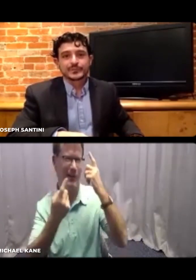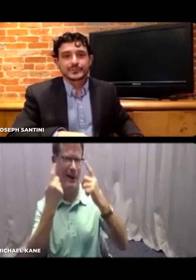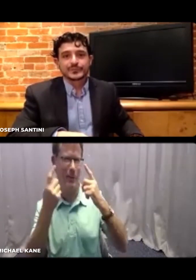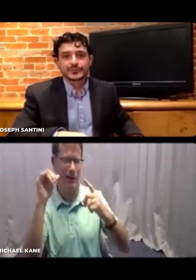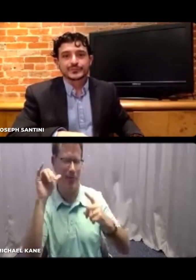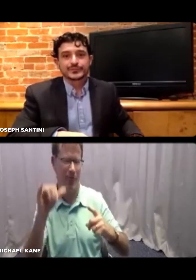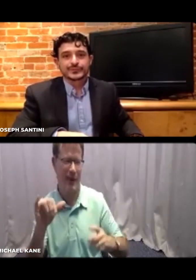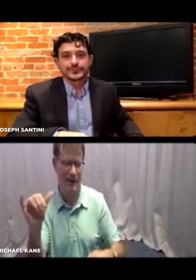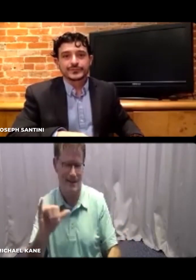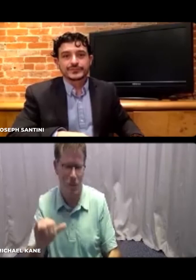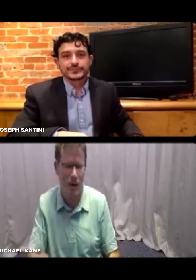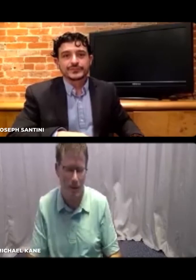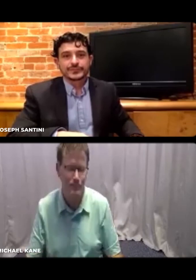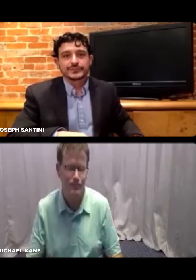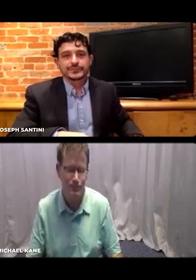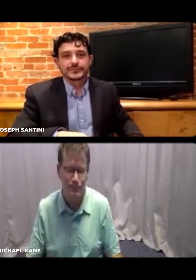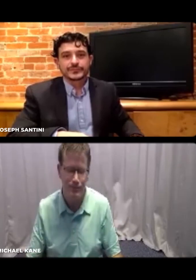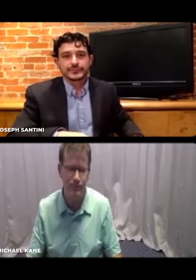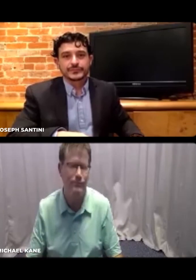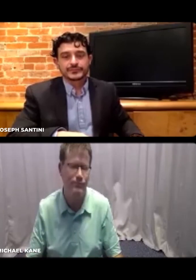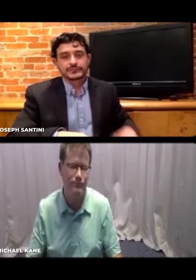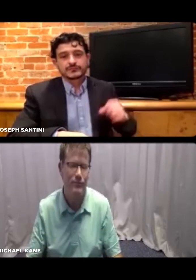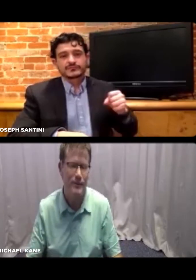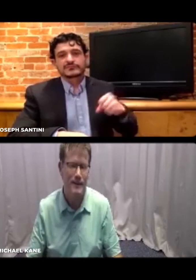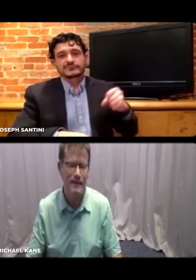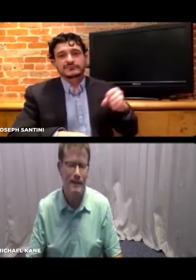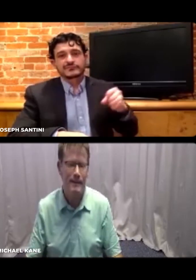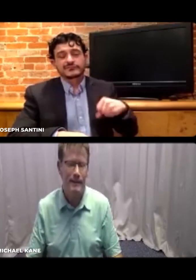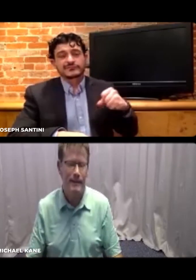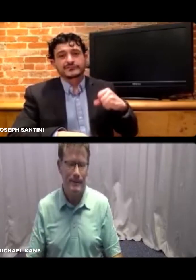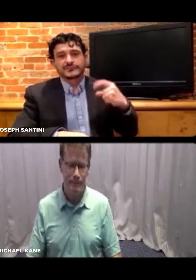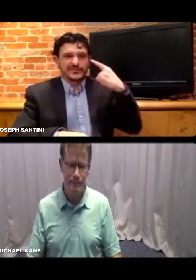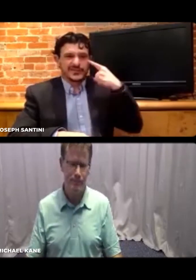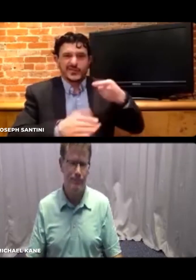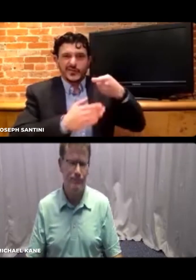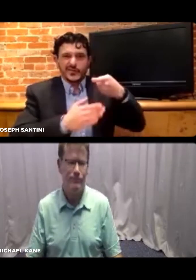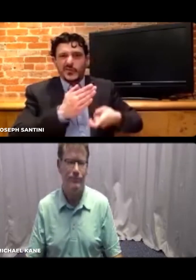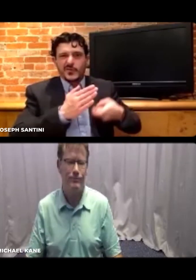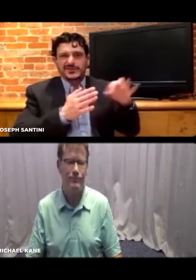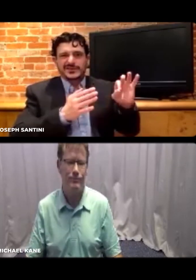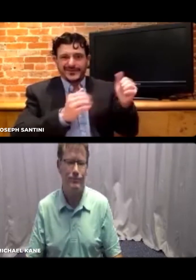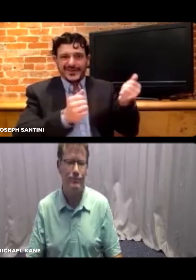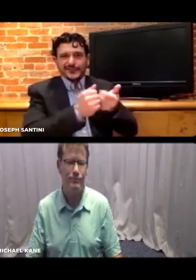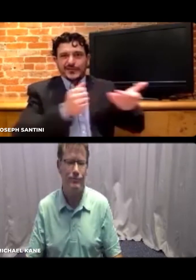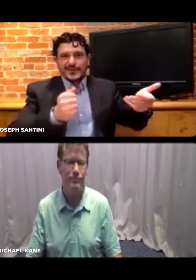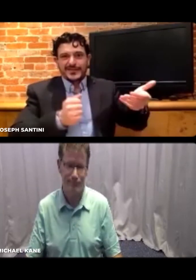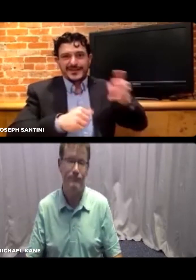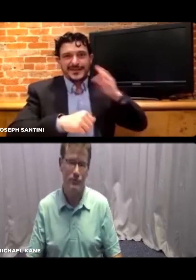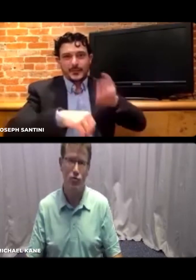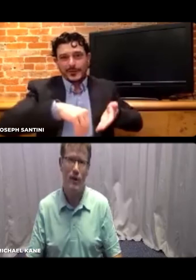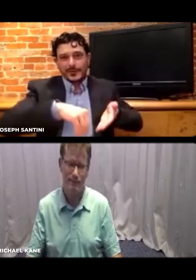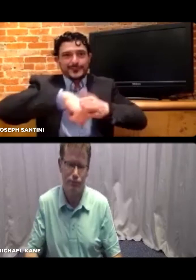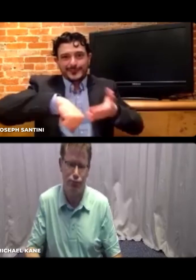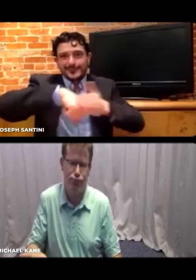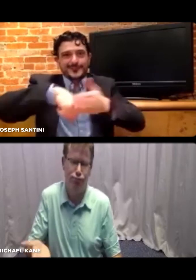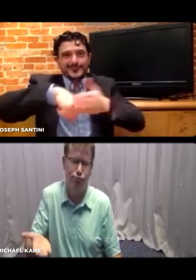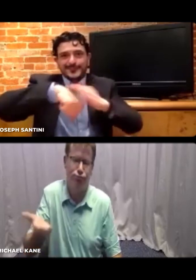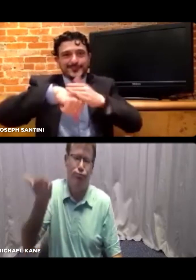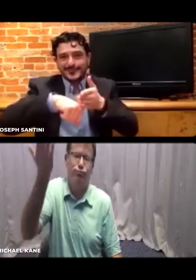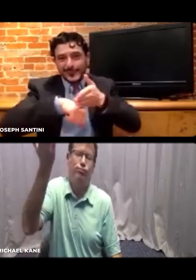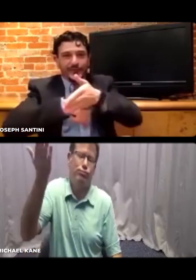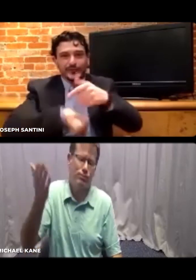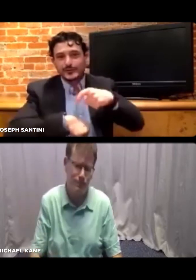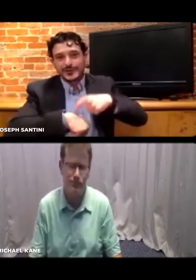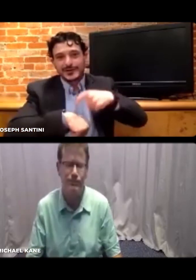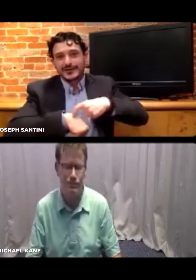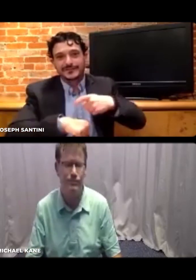to think about that as well. We sure do. And we also have to remember that the cost of everything is going to go up over time